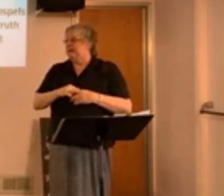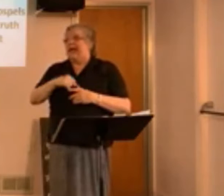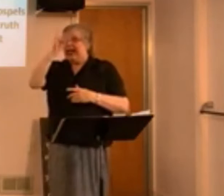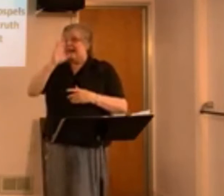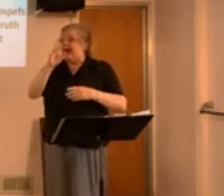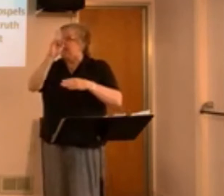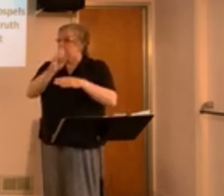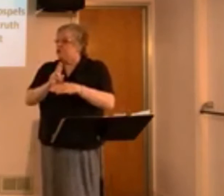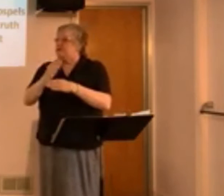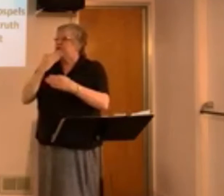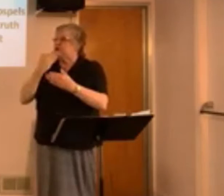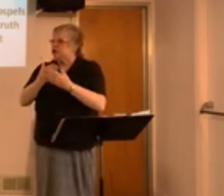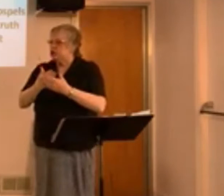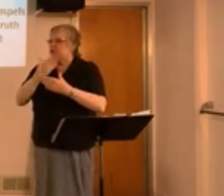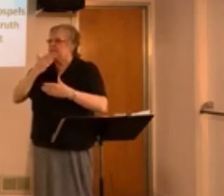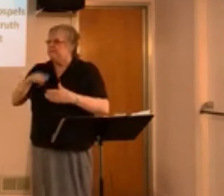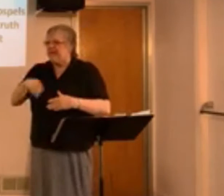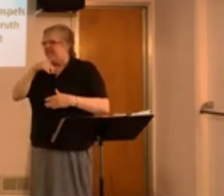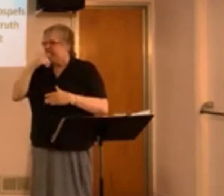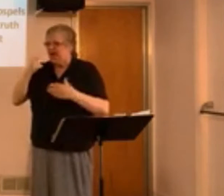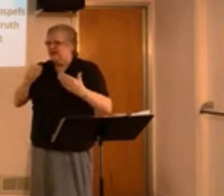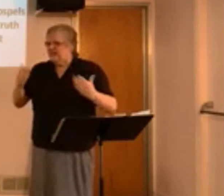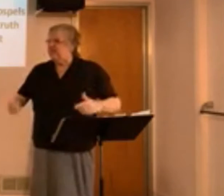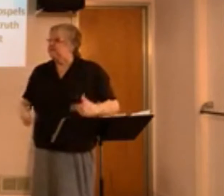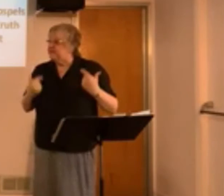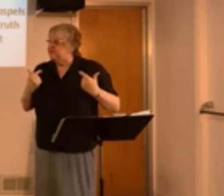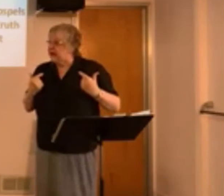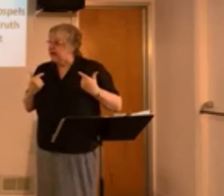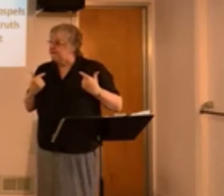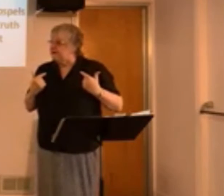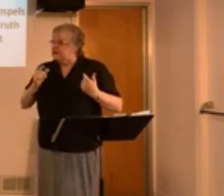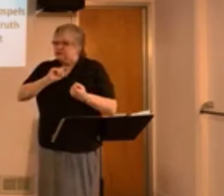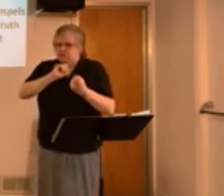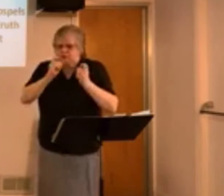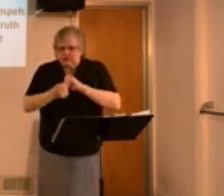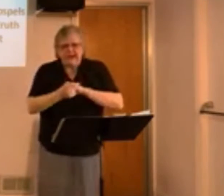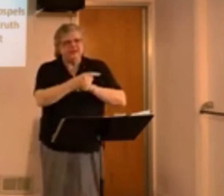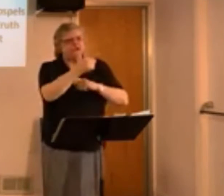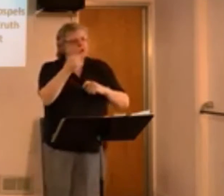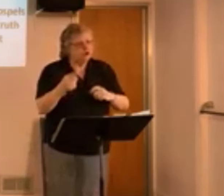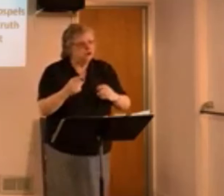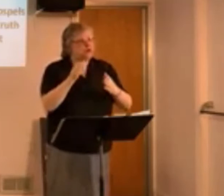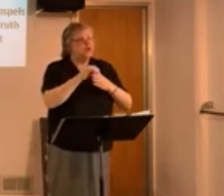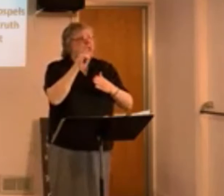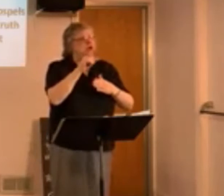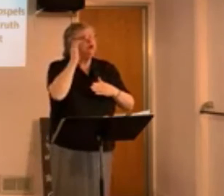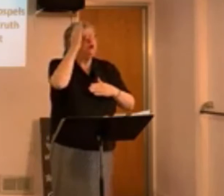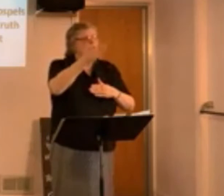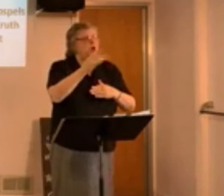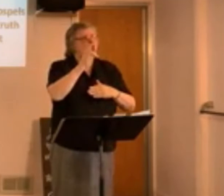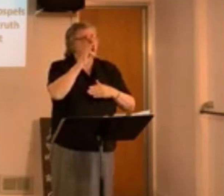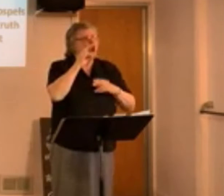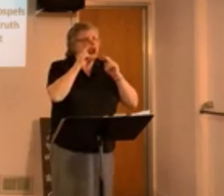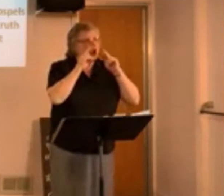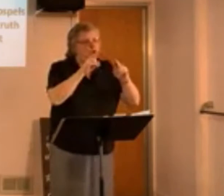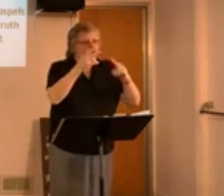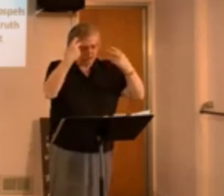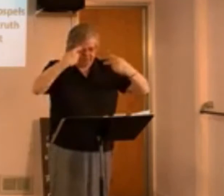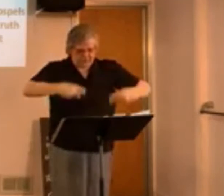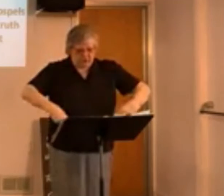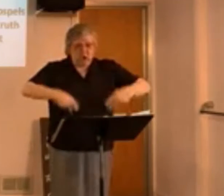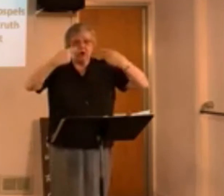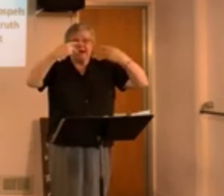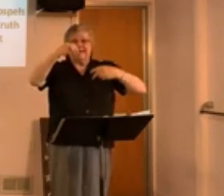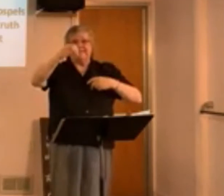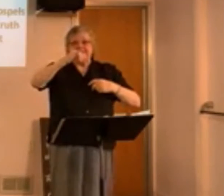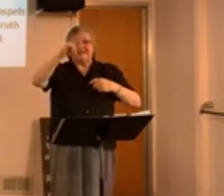the bad, and even the ugly stuff of your life to transform you so that you look like Jesus Christ